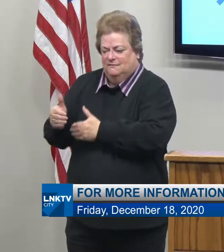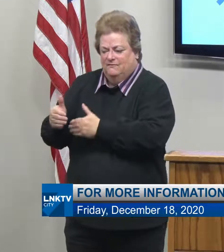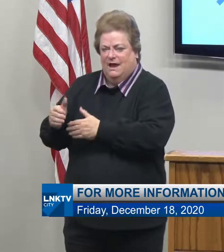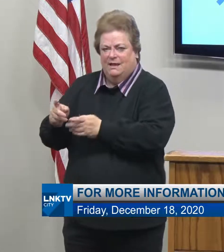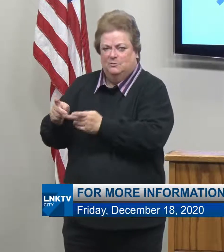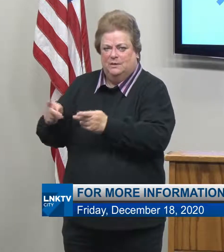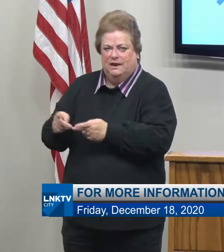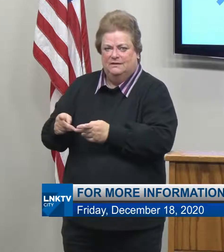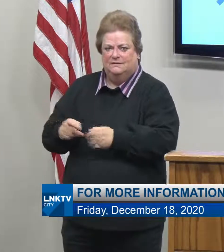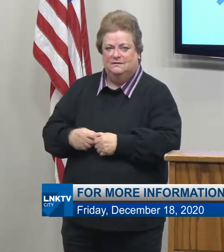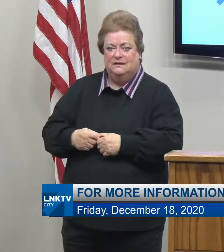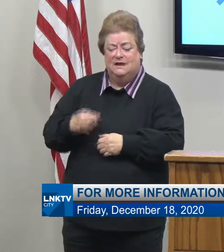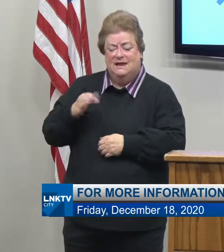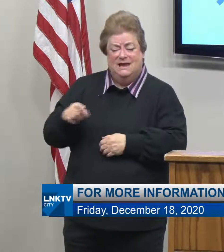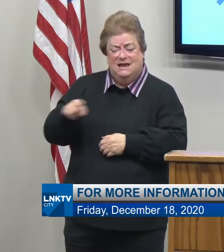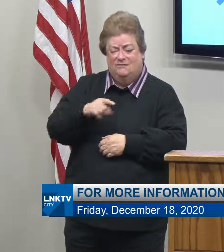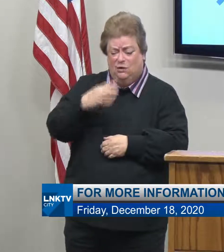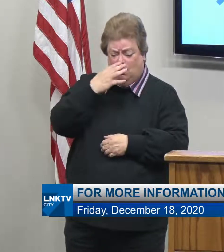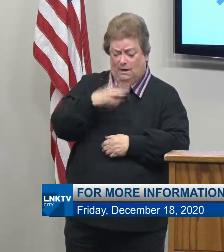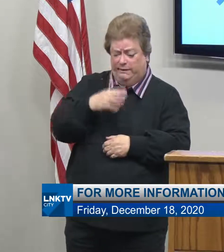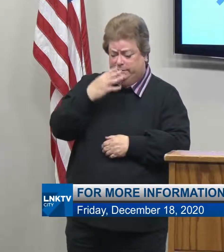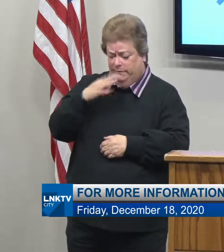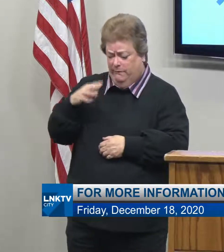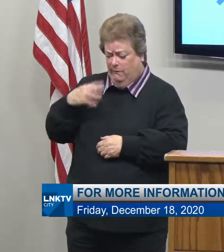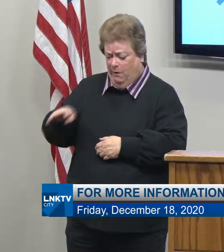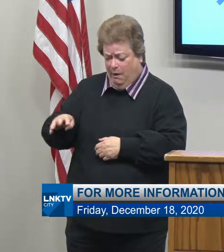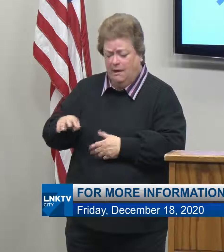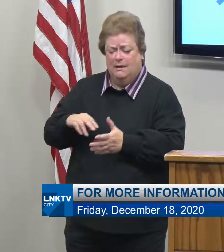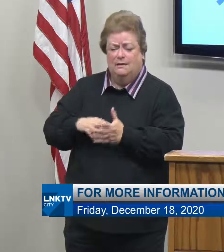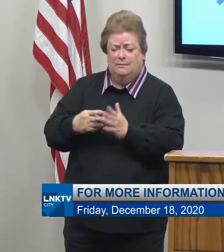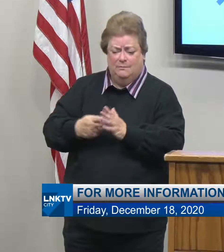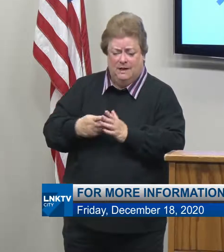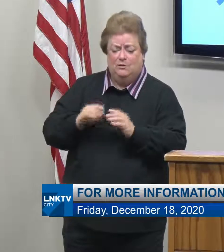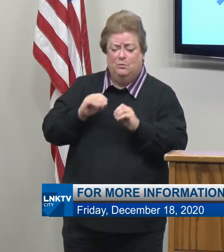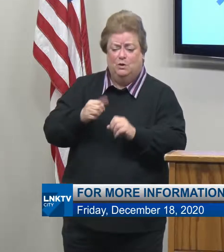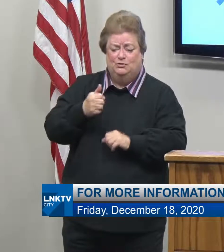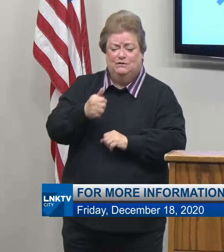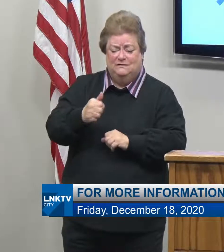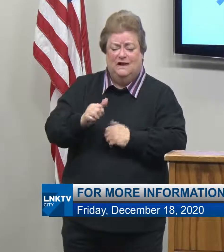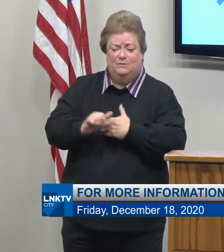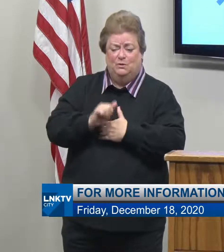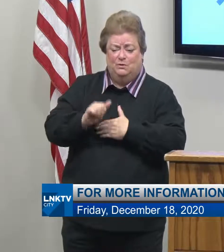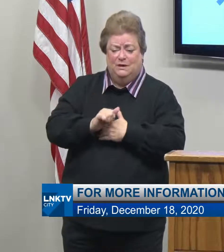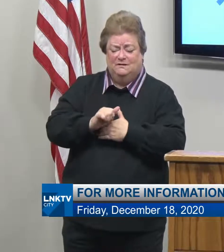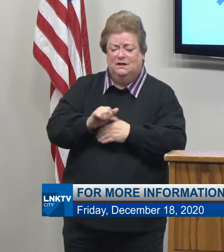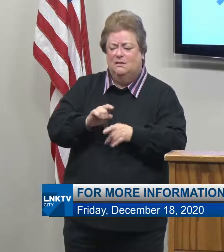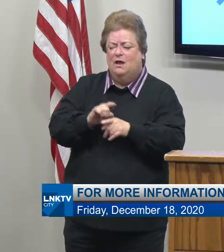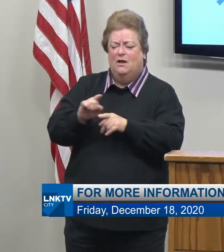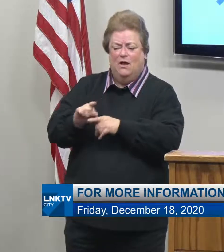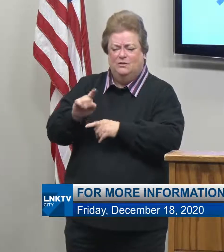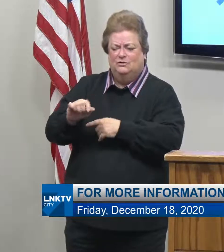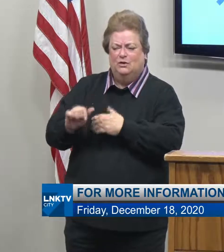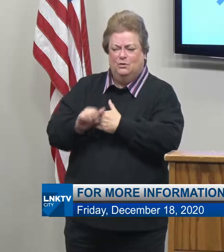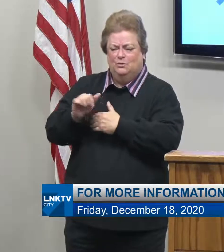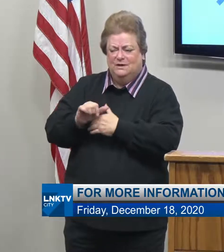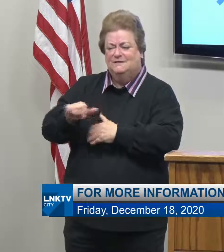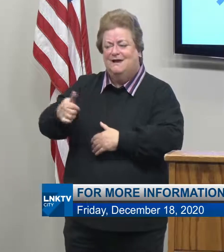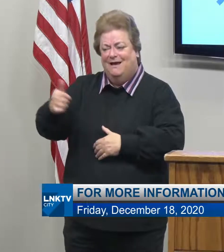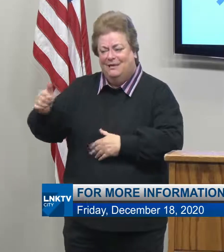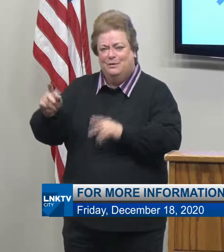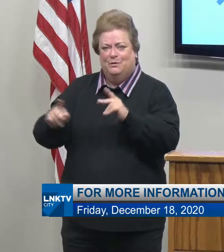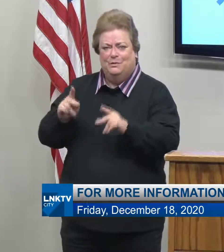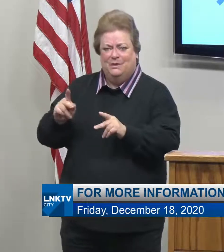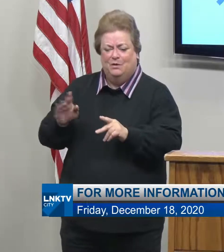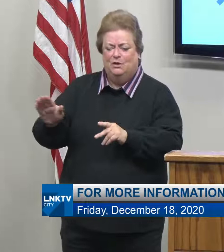When you ignore these precautions, you put not just yourself at risk, you also put the health of everyone you encounter at risk: